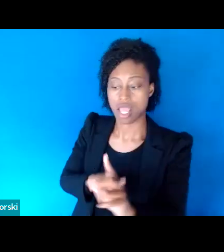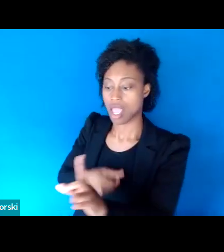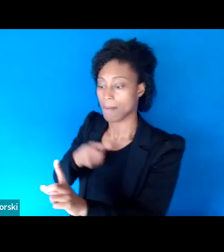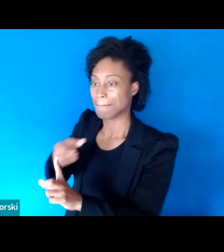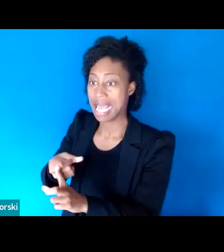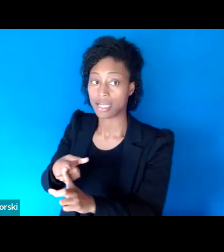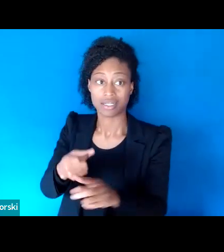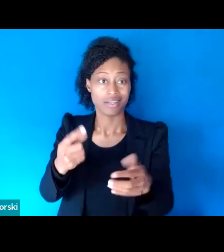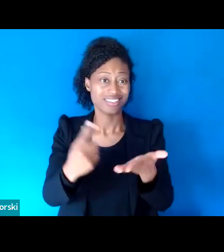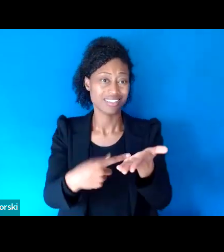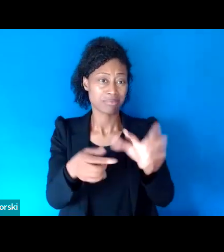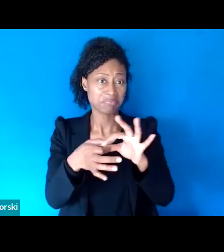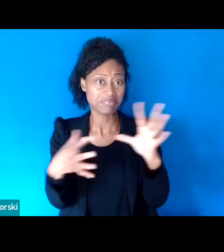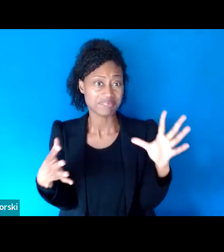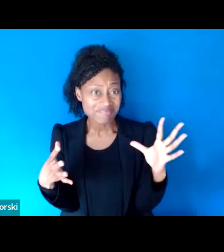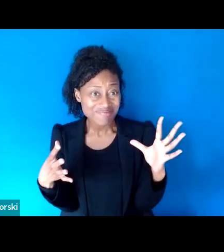Oh,